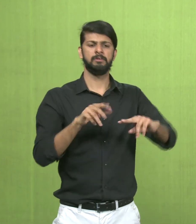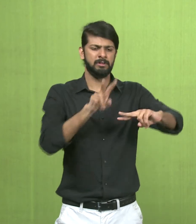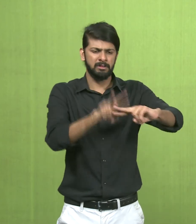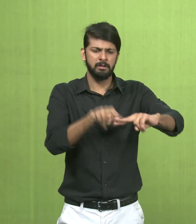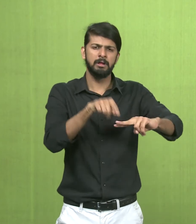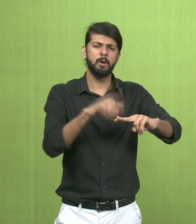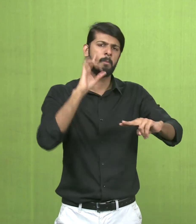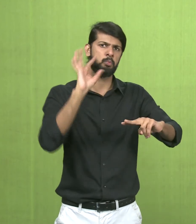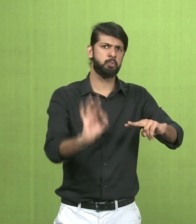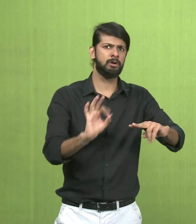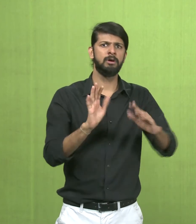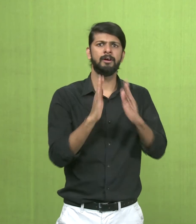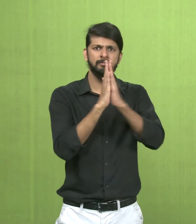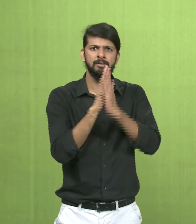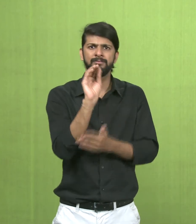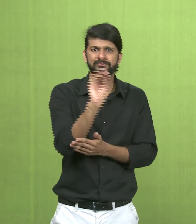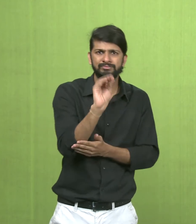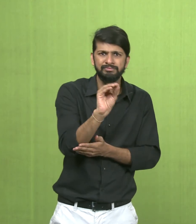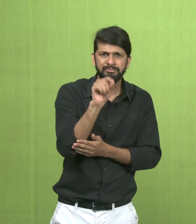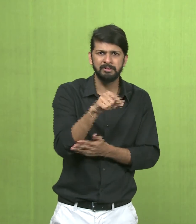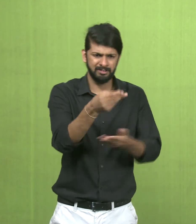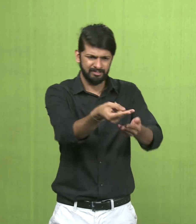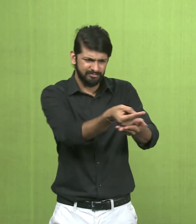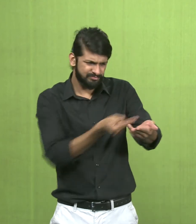A Puja Ka Chowk is painted